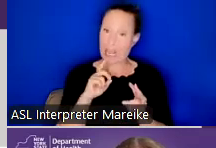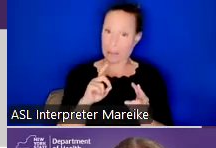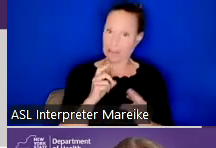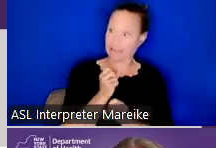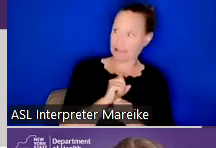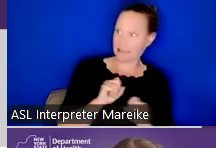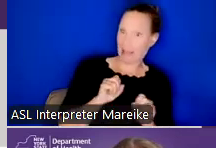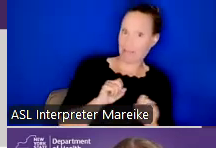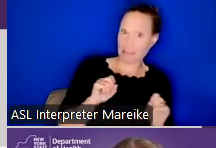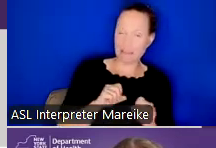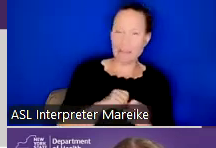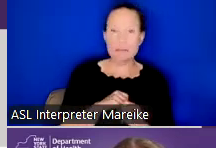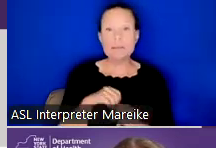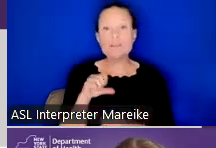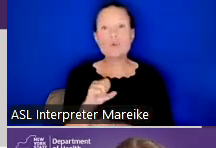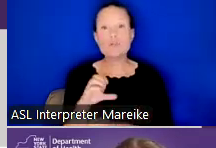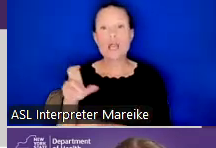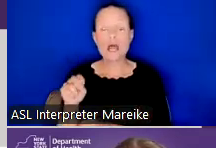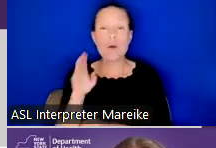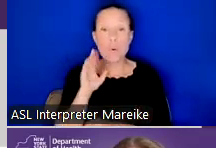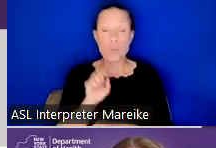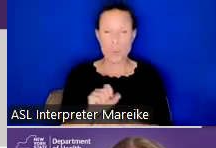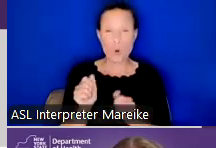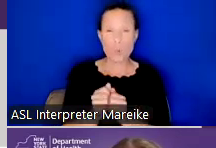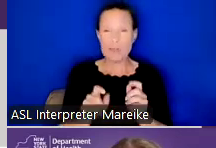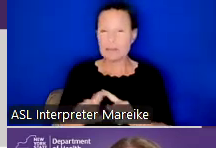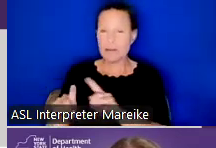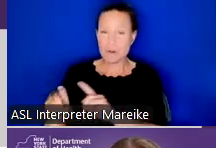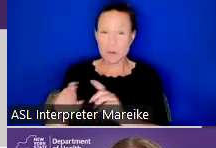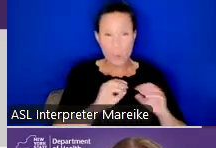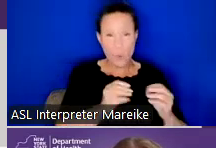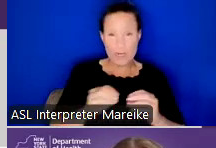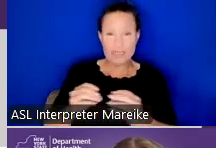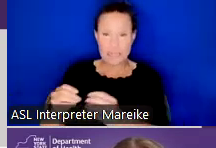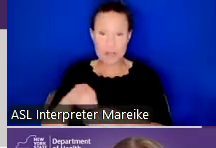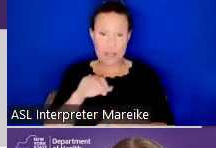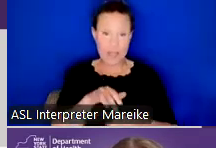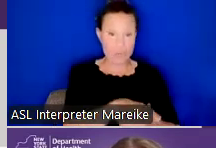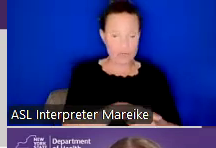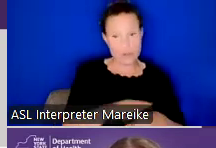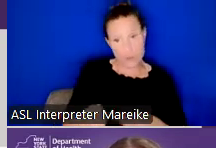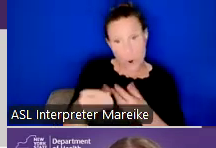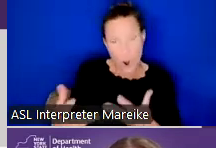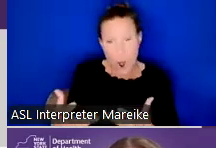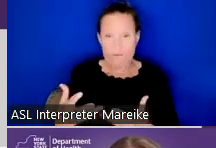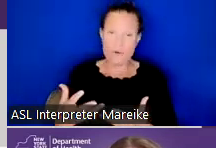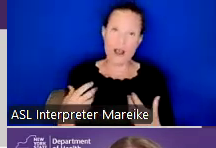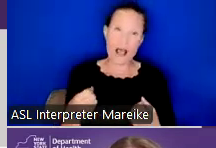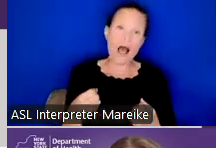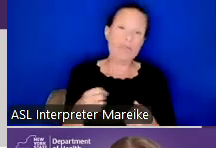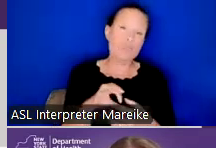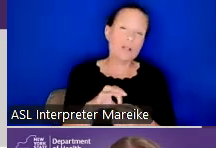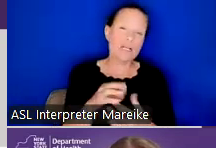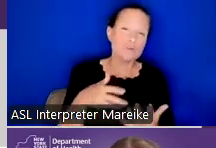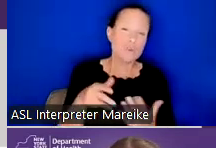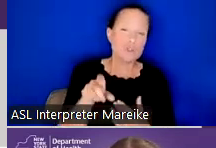The social care networks will work with entities in their region to offer health-related social needs screenings